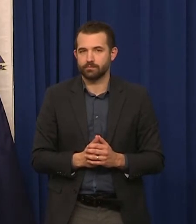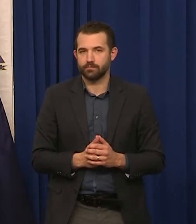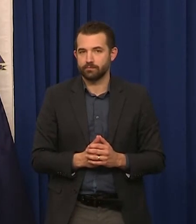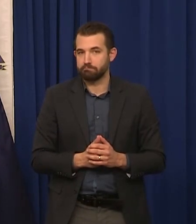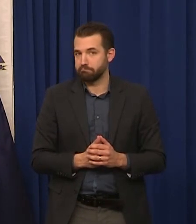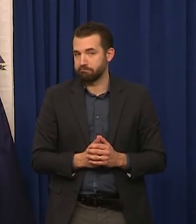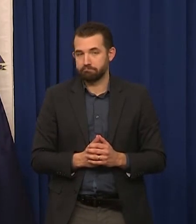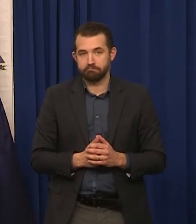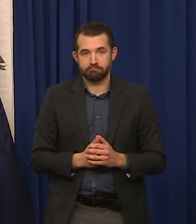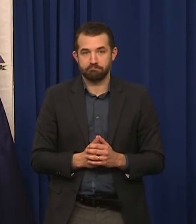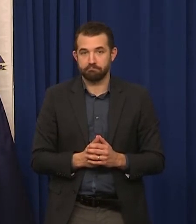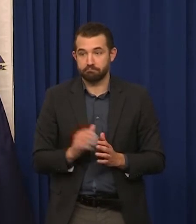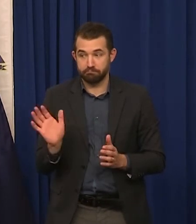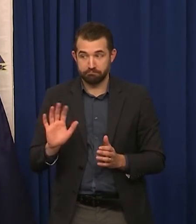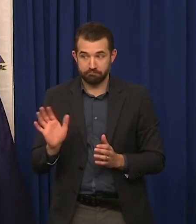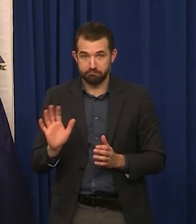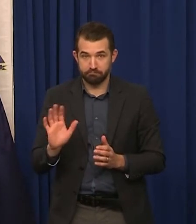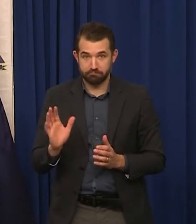Don?